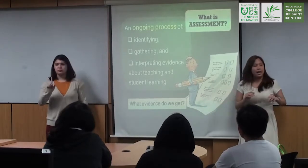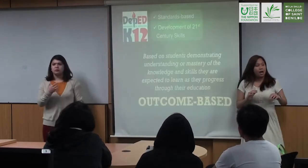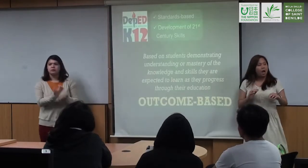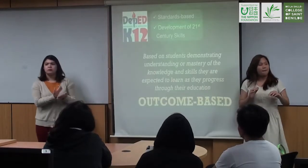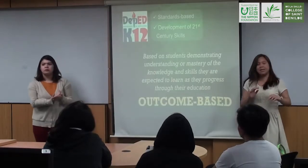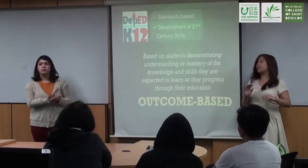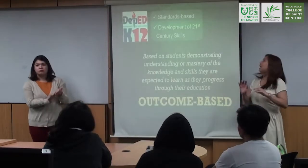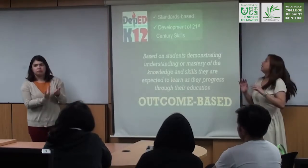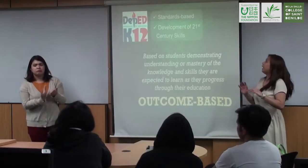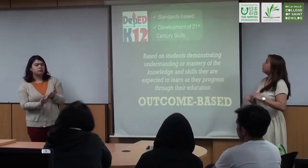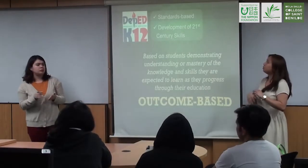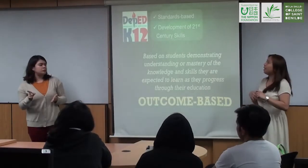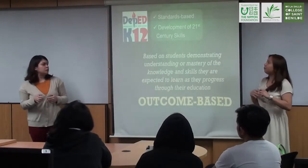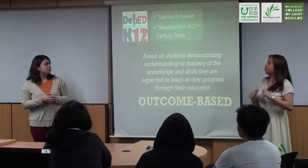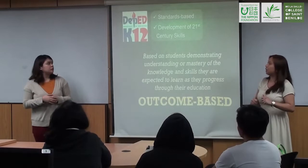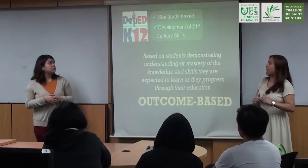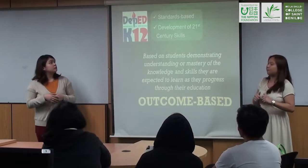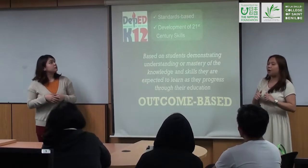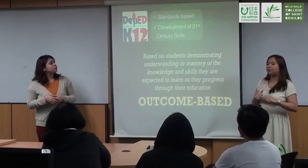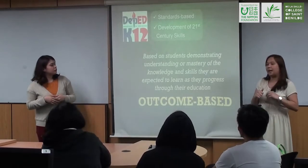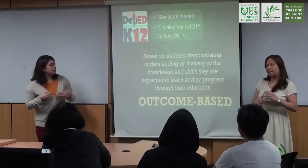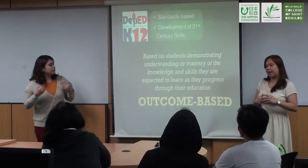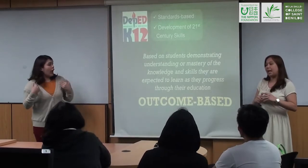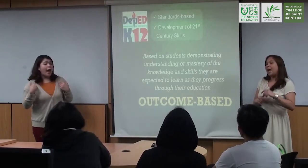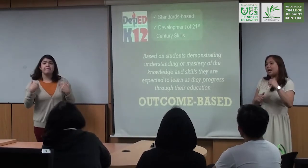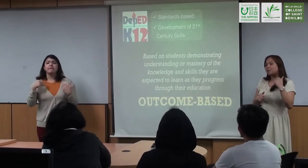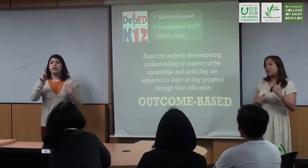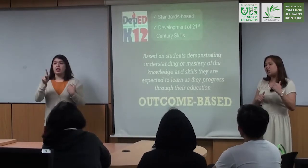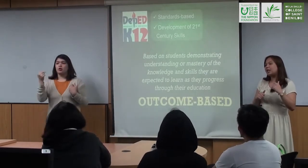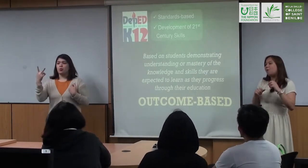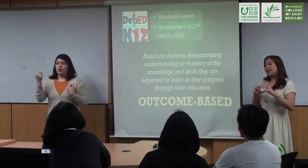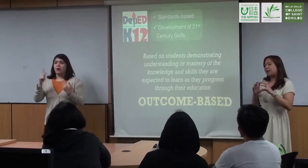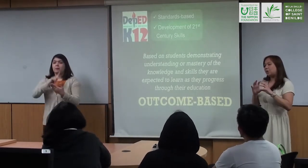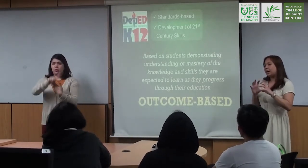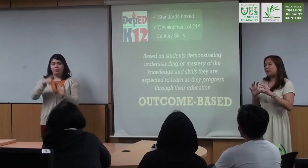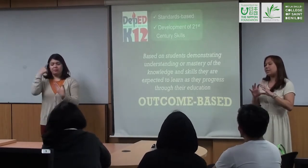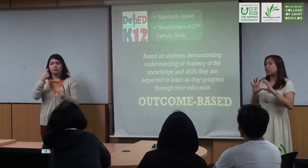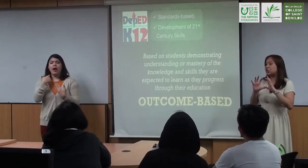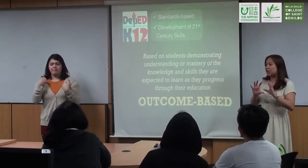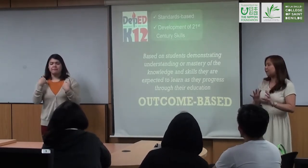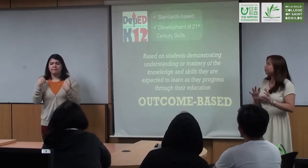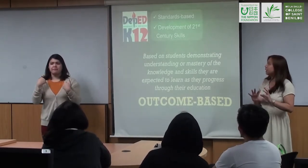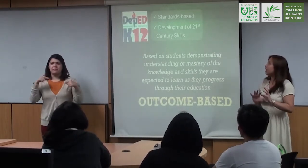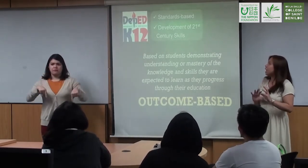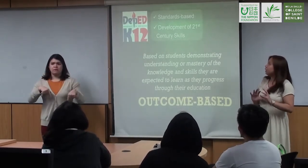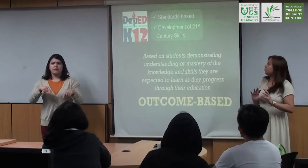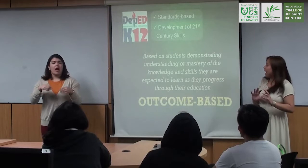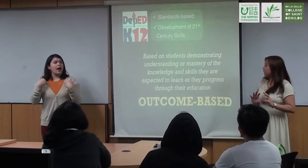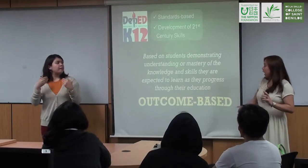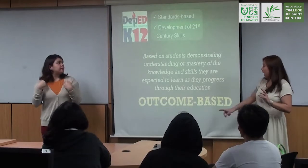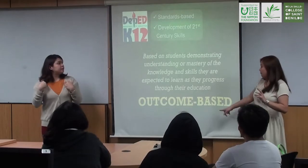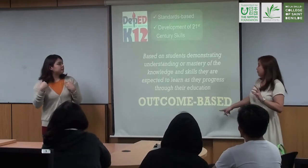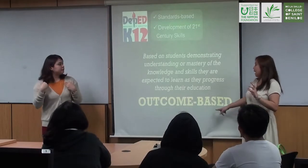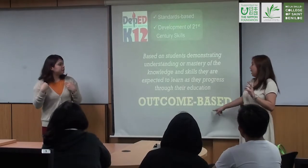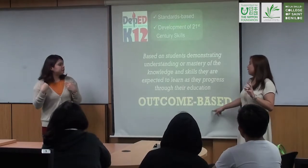So in the K-12 program of DepEd, as mentioned a while ago, there is a shift